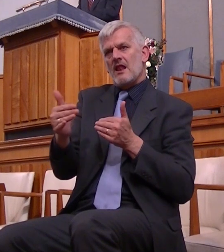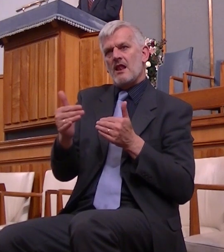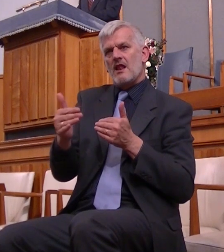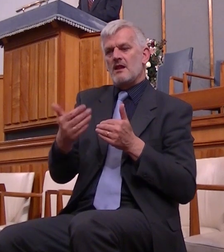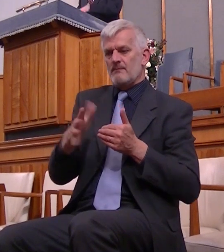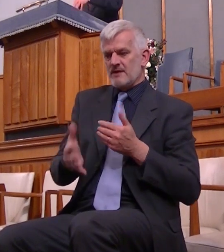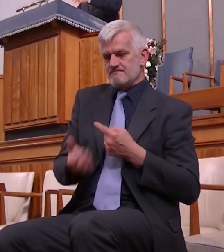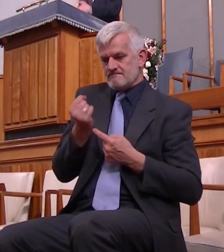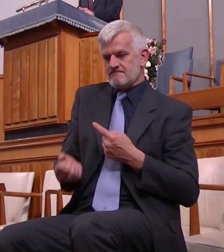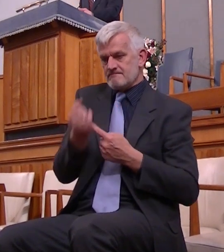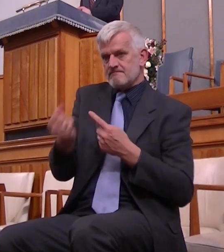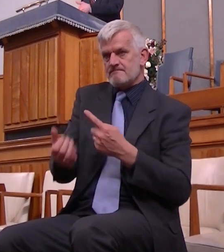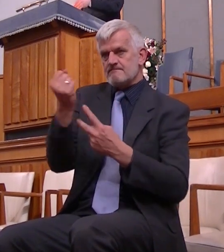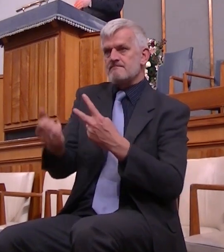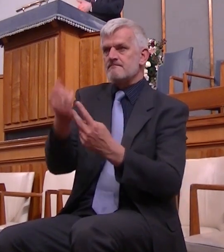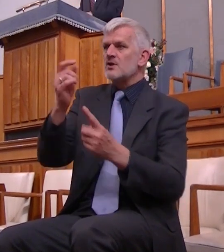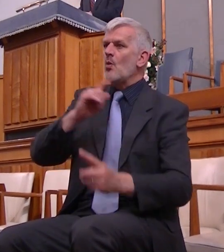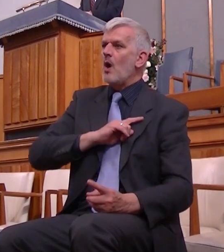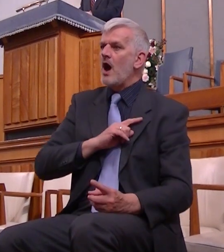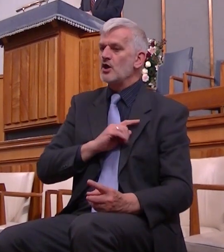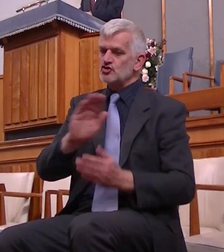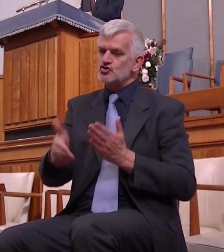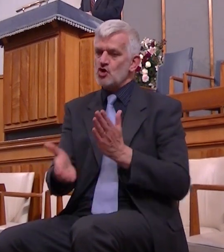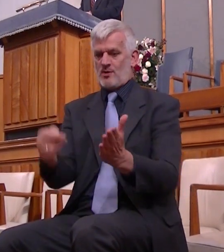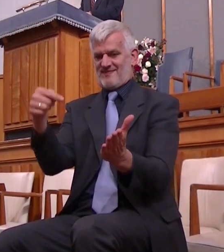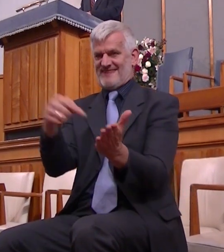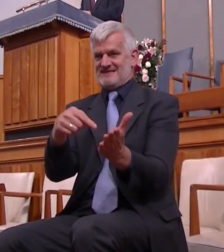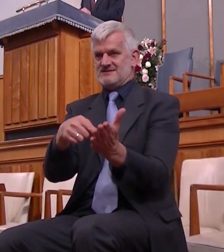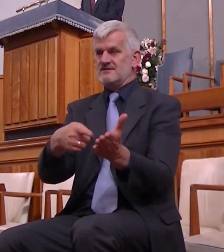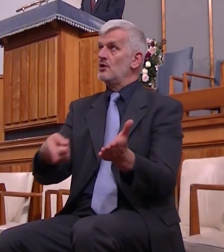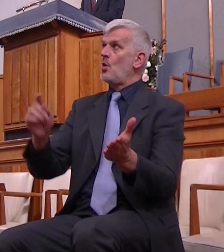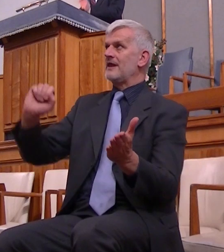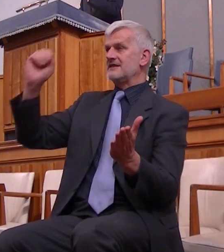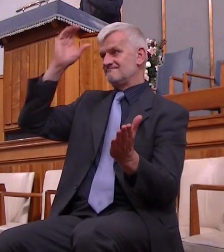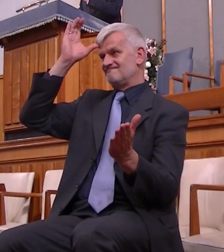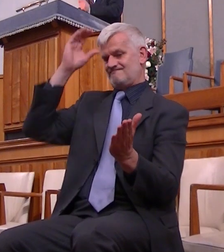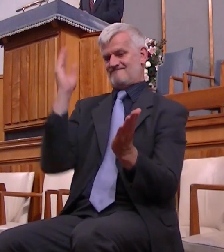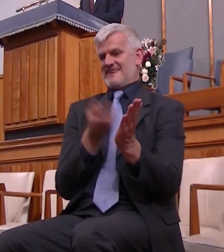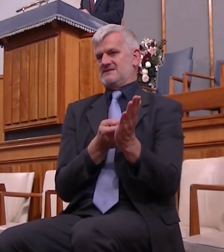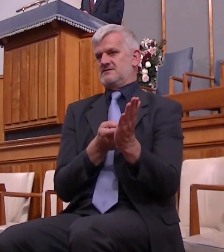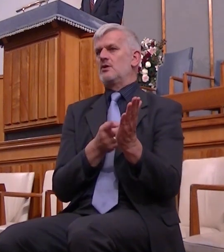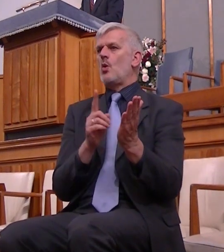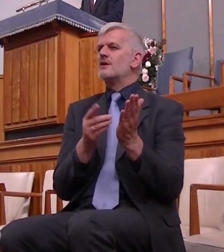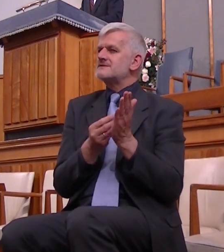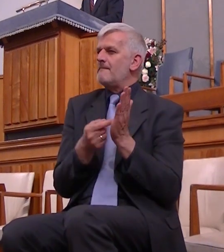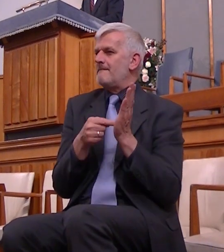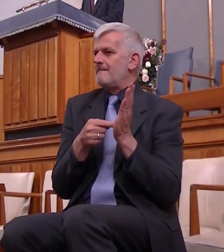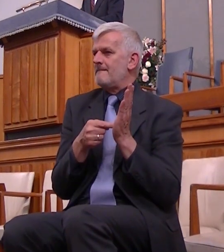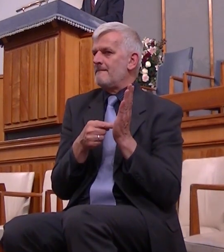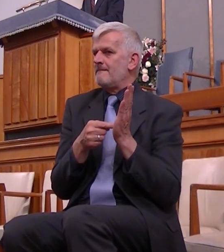been fulfilled to authenticate that this is the knowledge of God, locked here, or some of it,